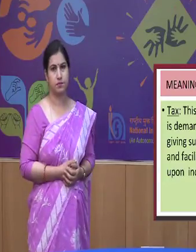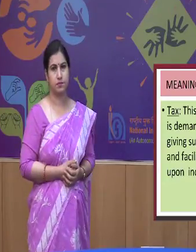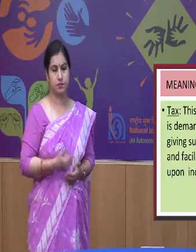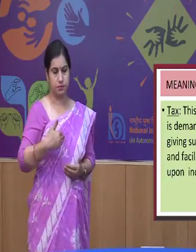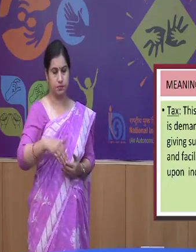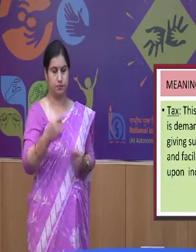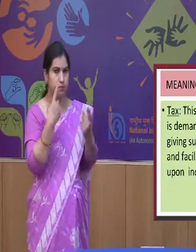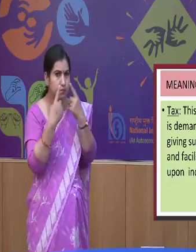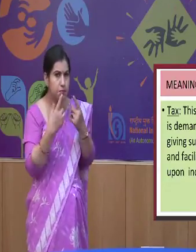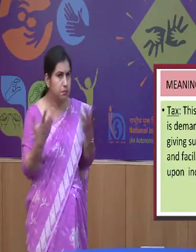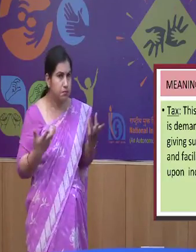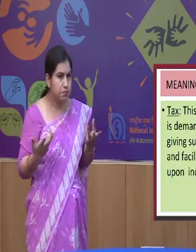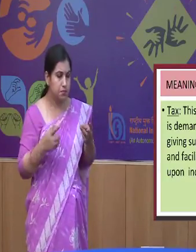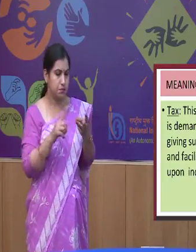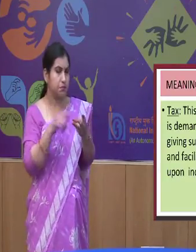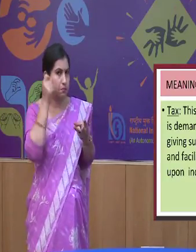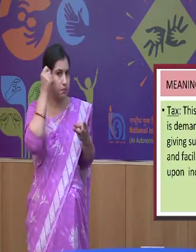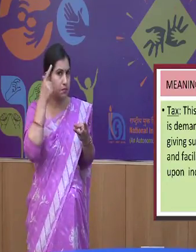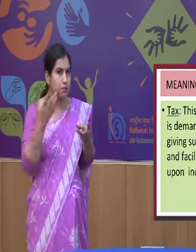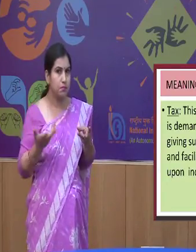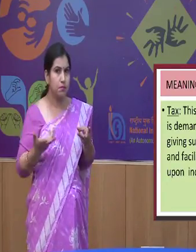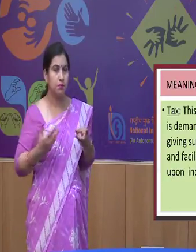which we are going to understand now is